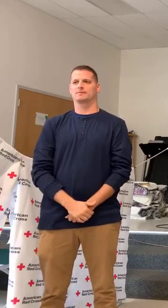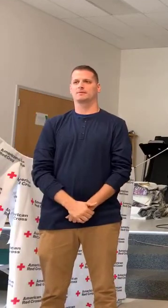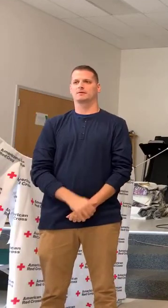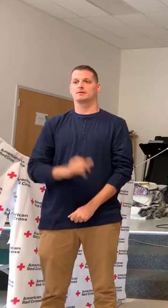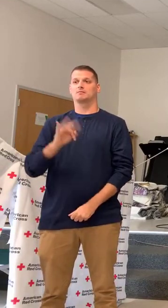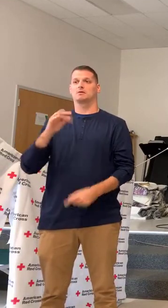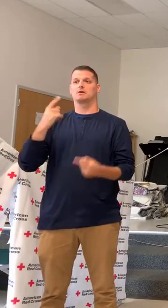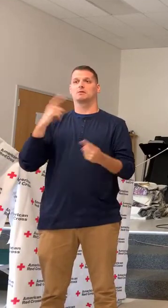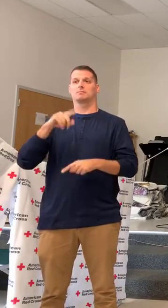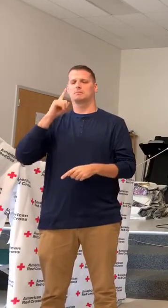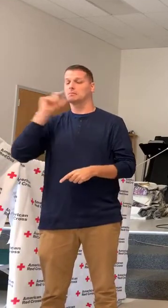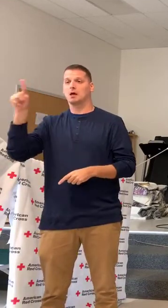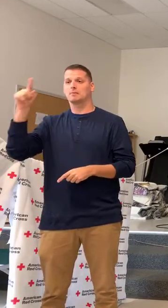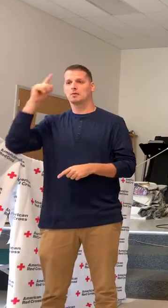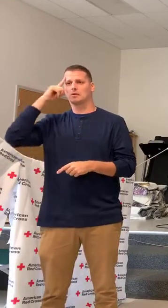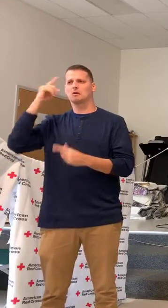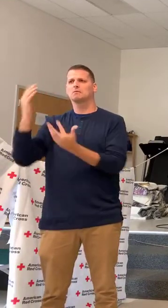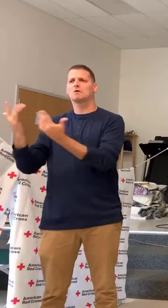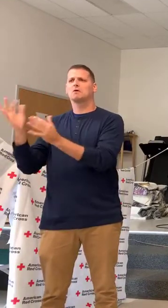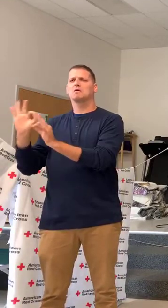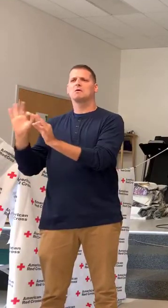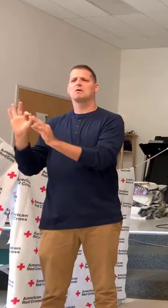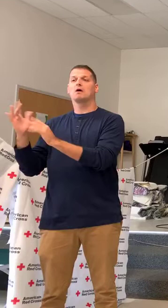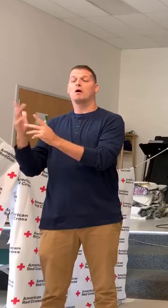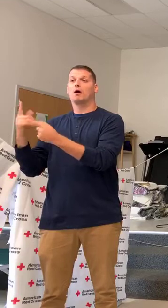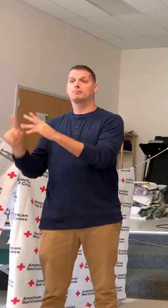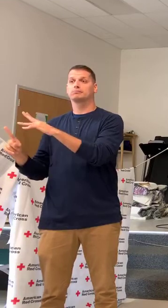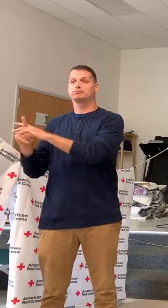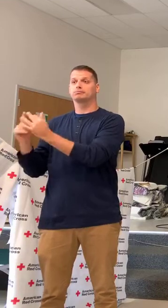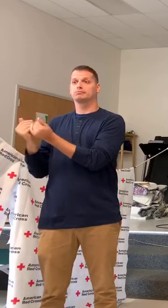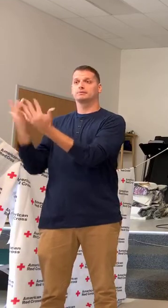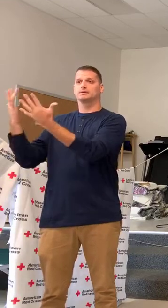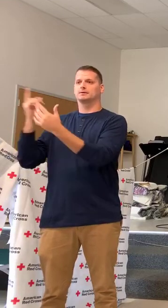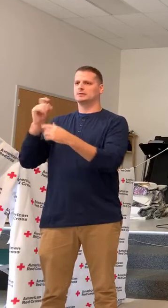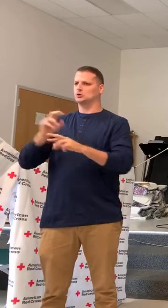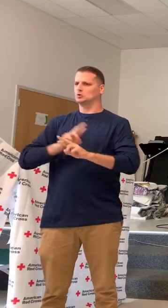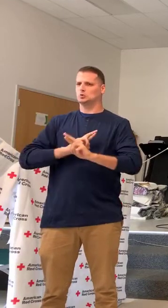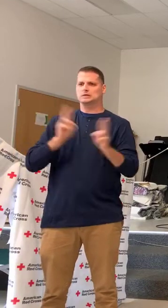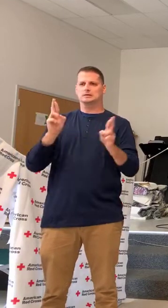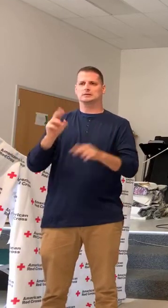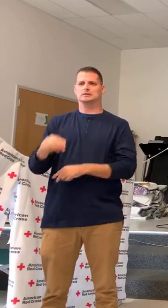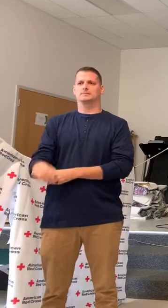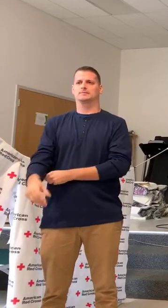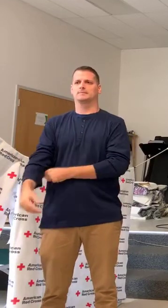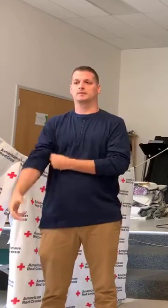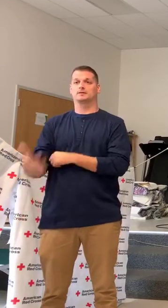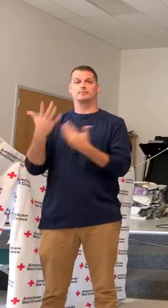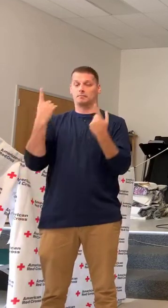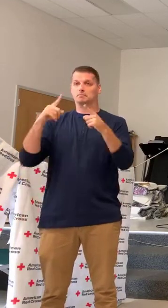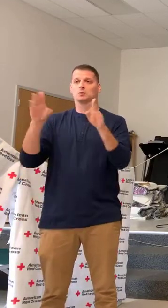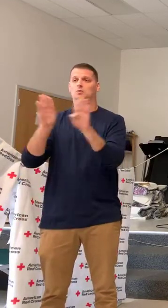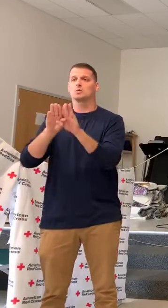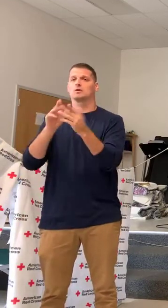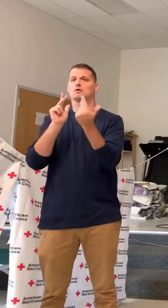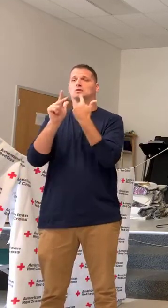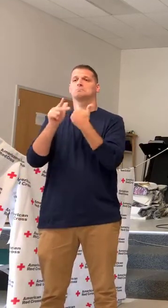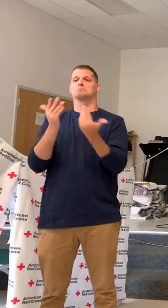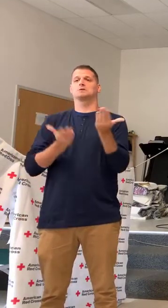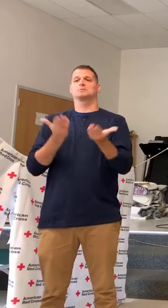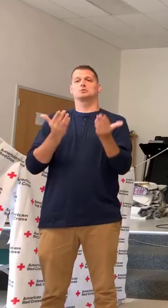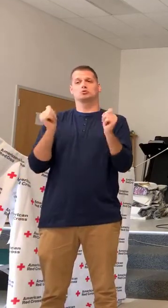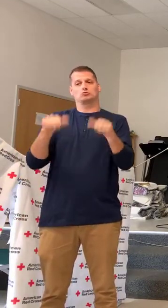that. But our intent is to keep that highway open, keep that transportation corridor open, and kind of let that go back to